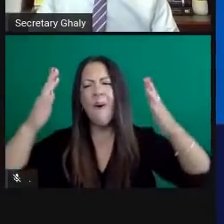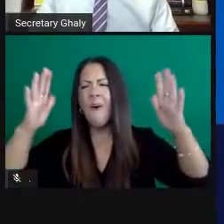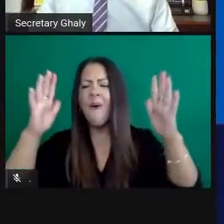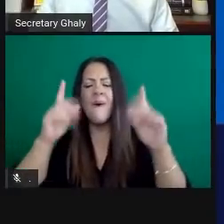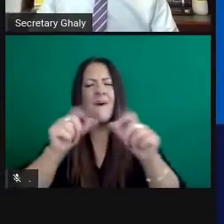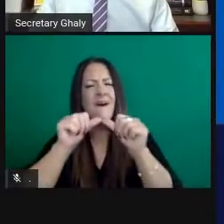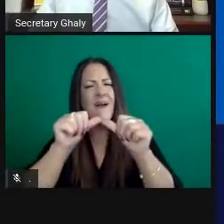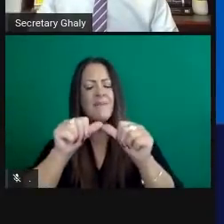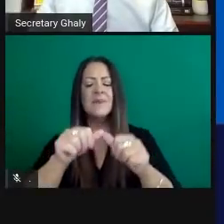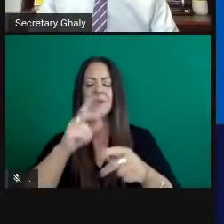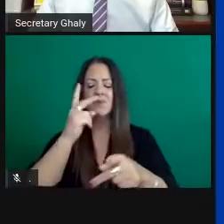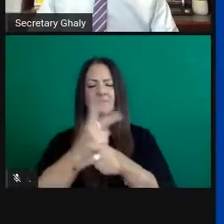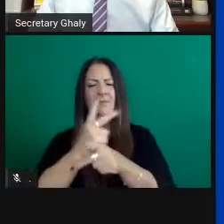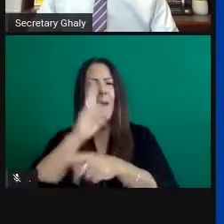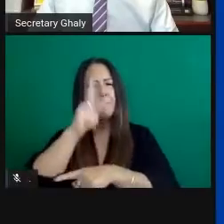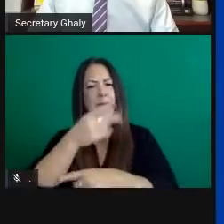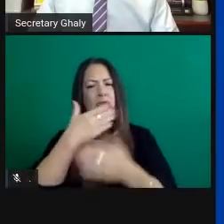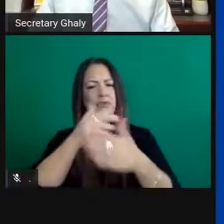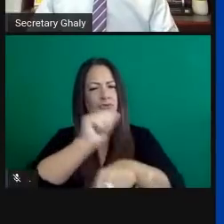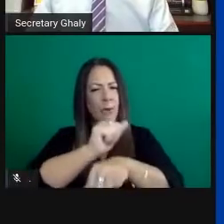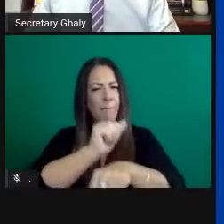hopefully even lower.